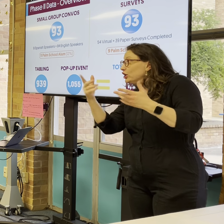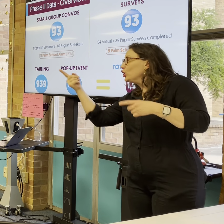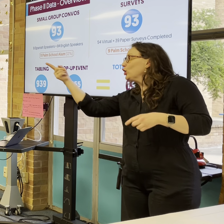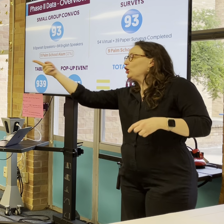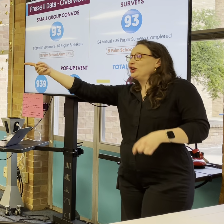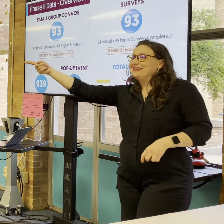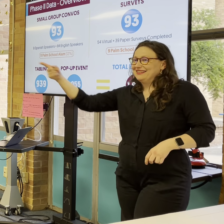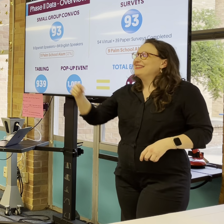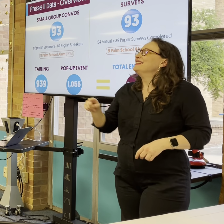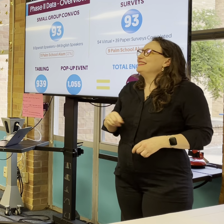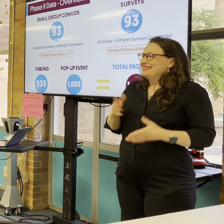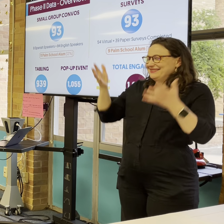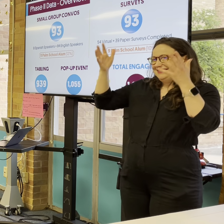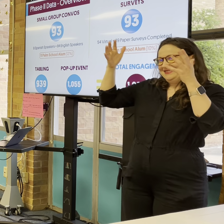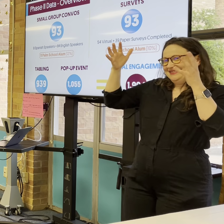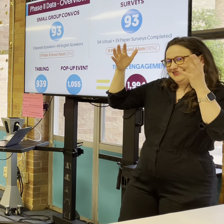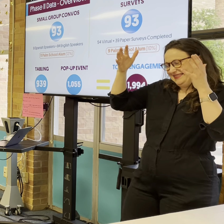Yay!